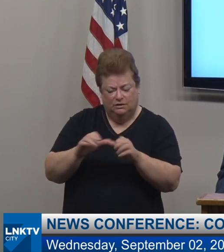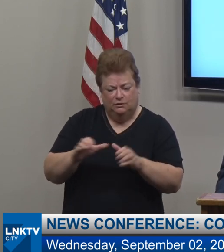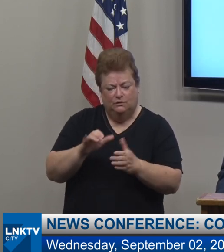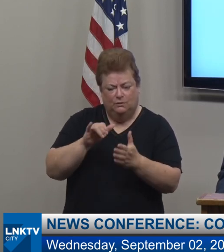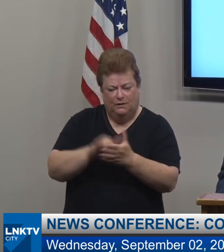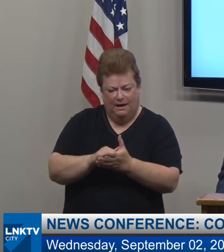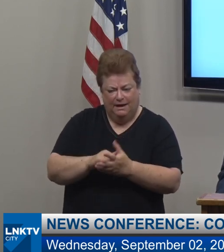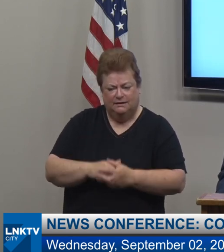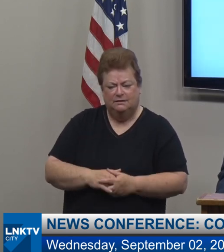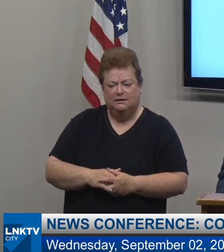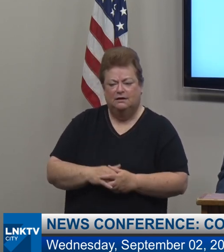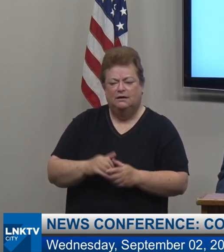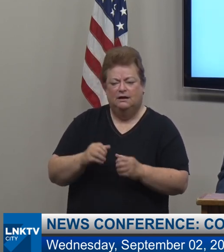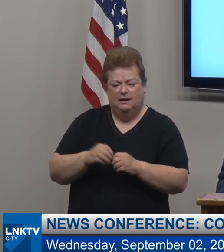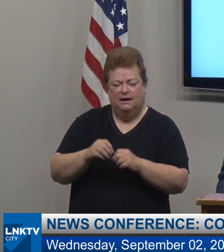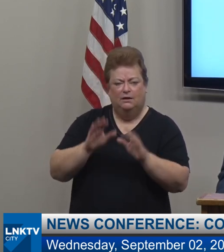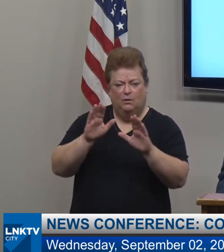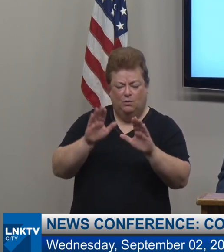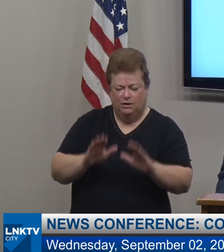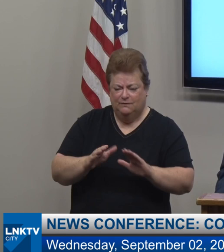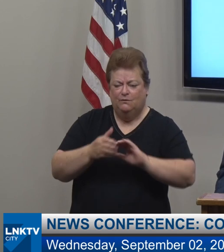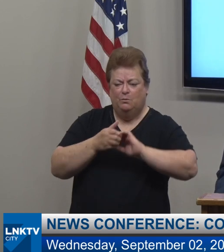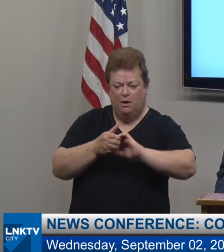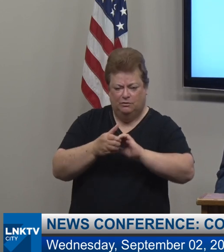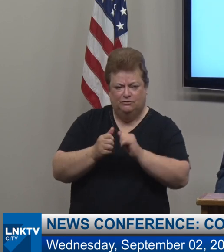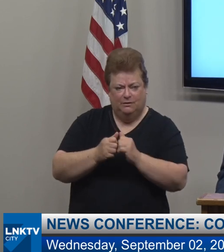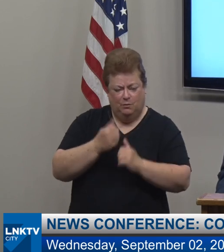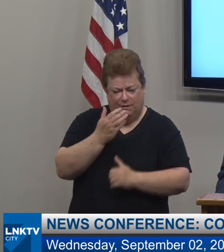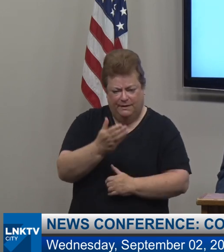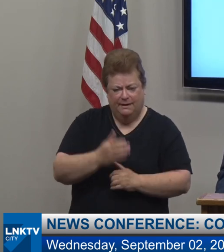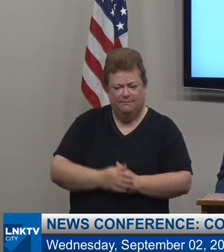basis in a wonderful partnership with them.